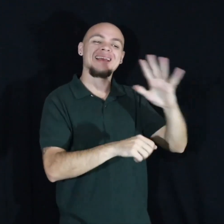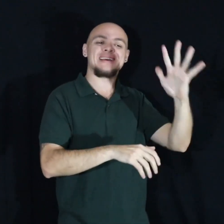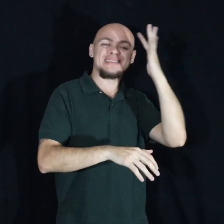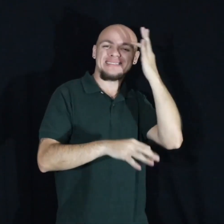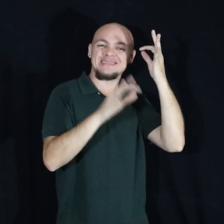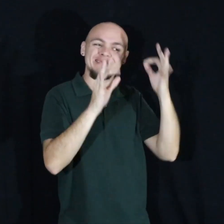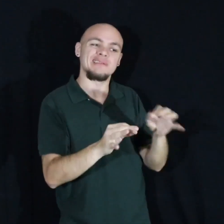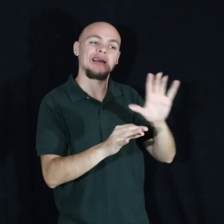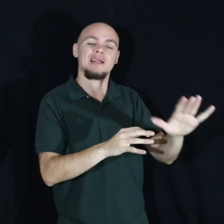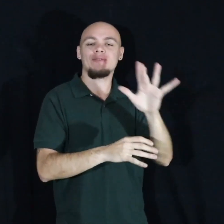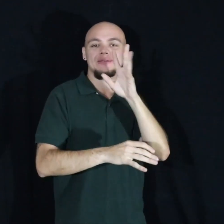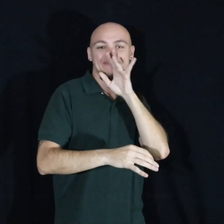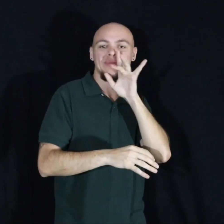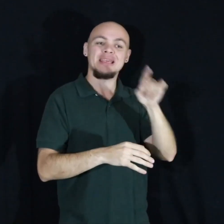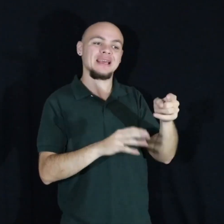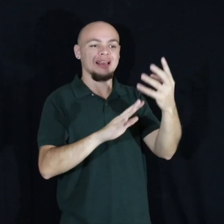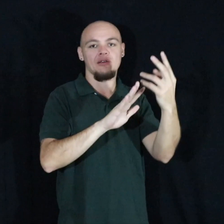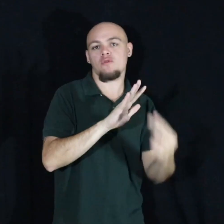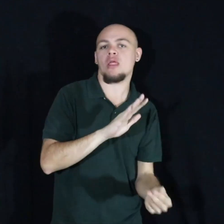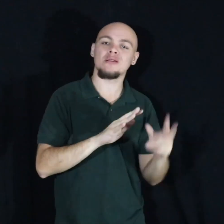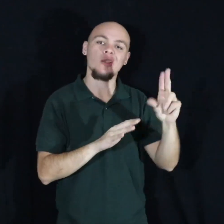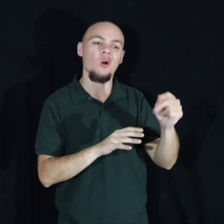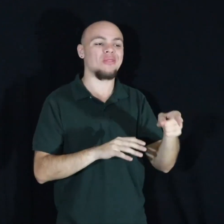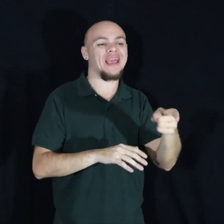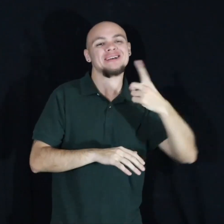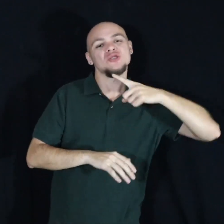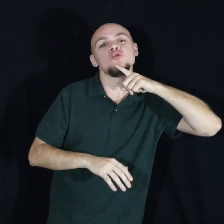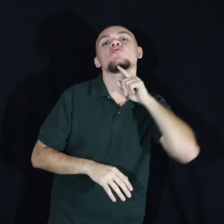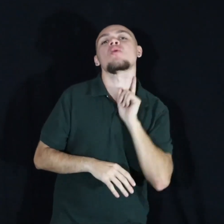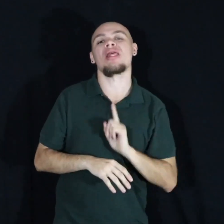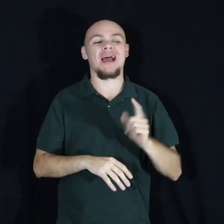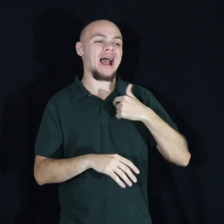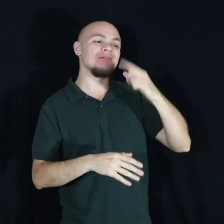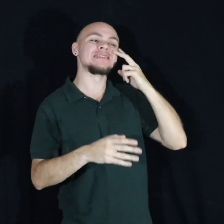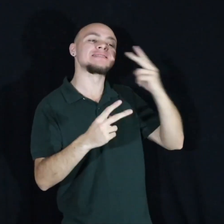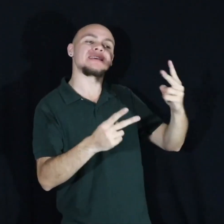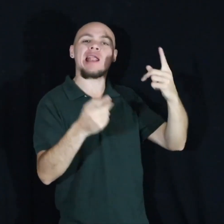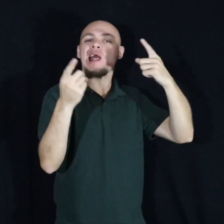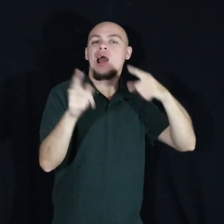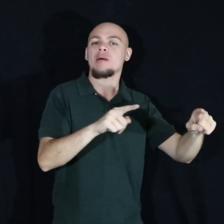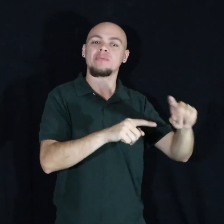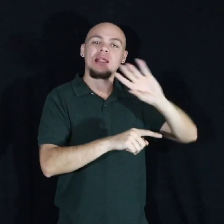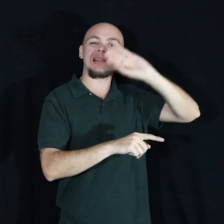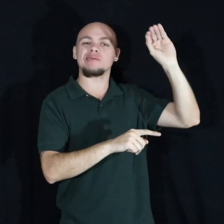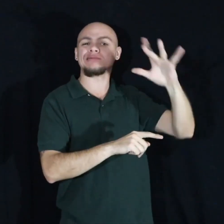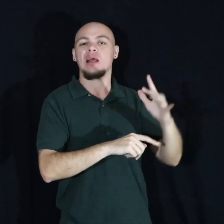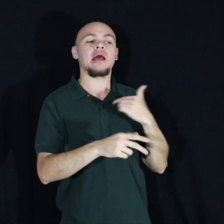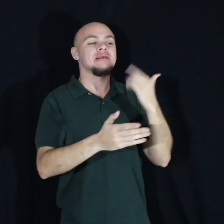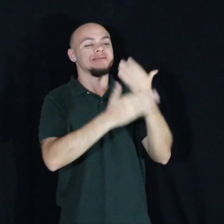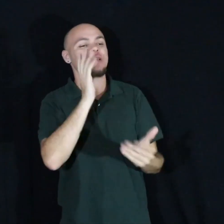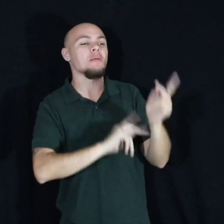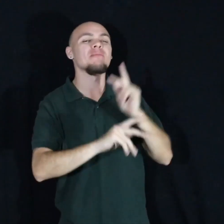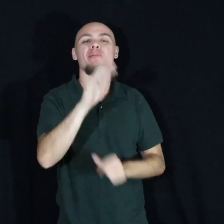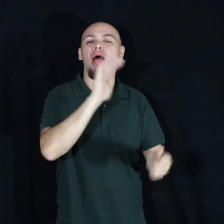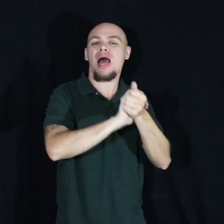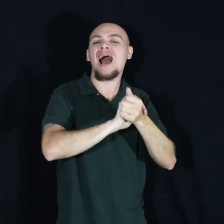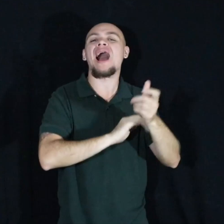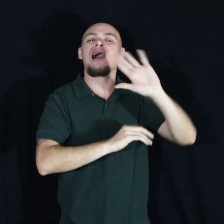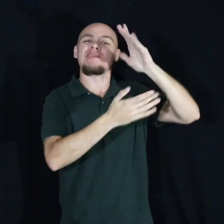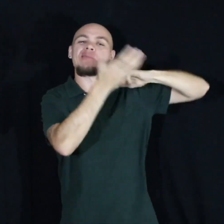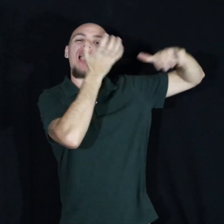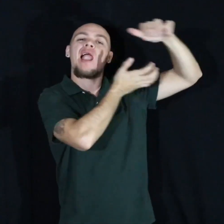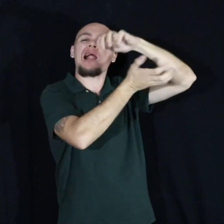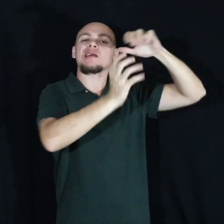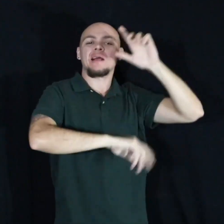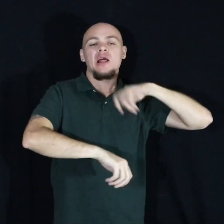syntax. He didn't fall through the cracks, they swallowed him. I've seen it happen in broad daylight. Sun turning the other cheek, cowering behind the clouds.